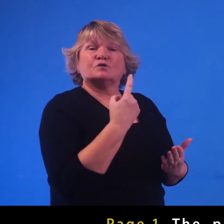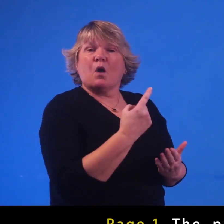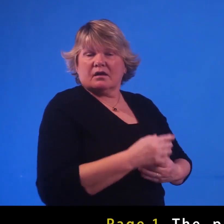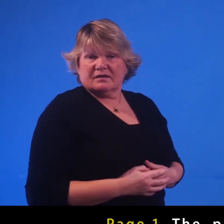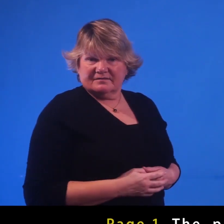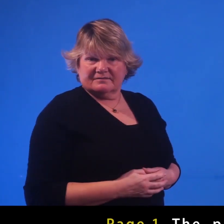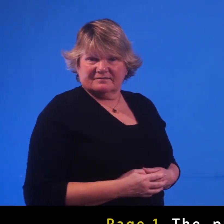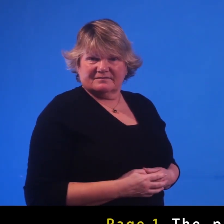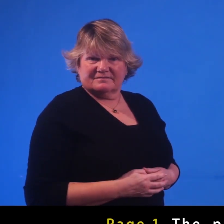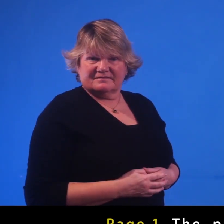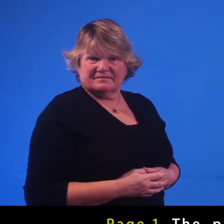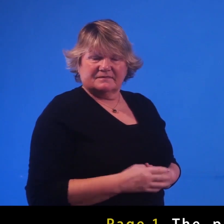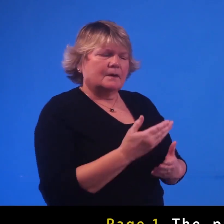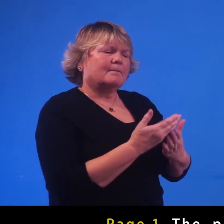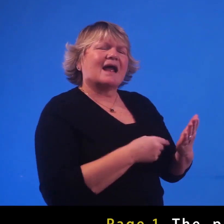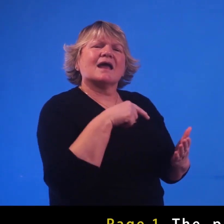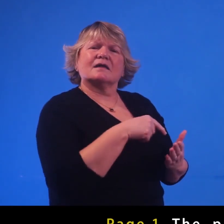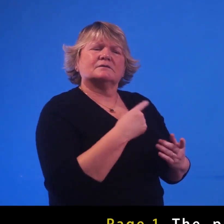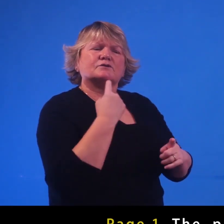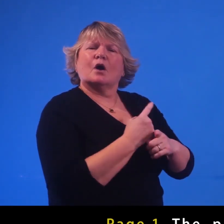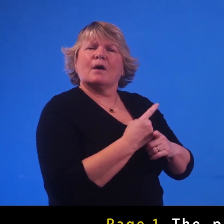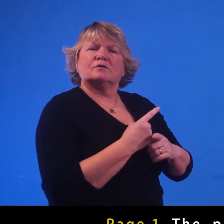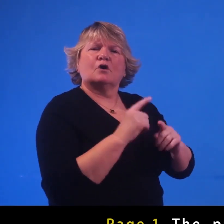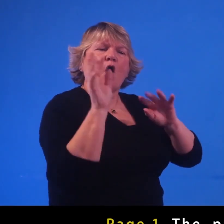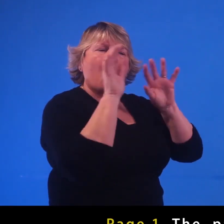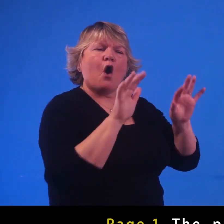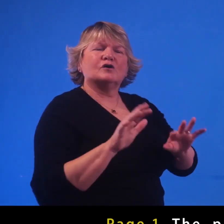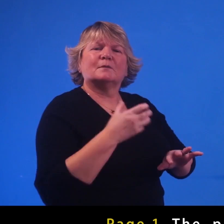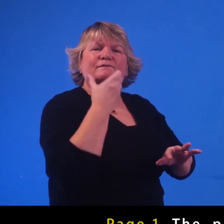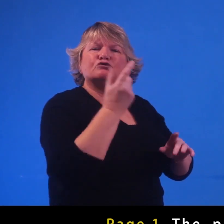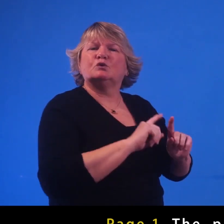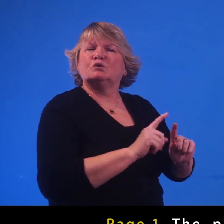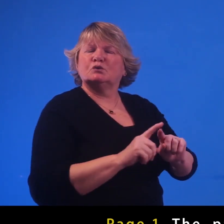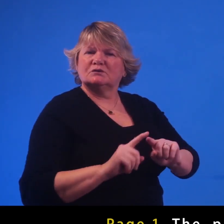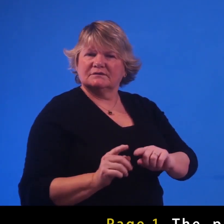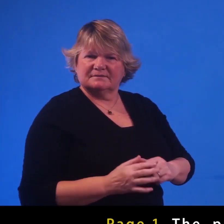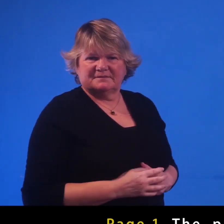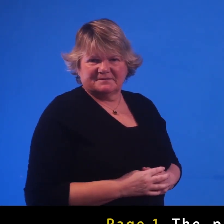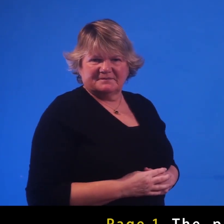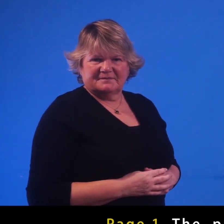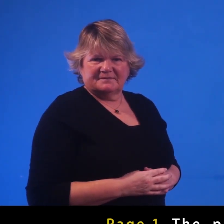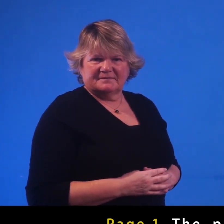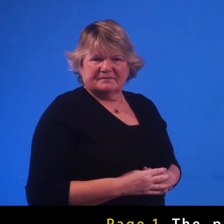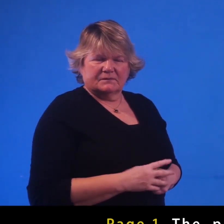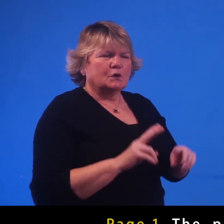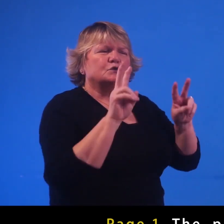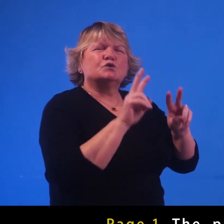Page 1. The page on autumn fruits places nature in the school calendar.